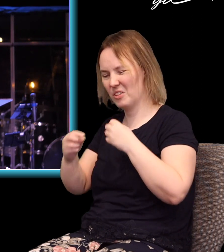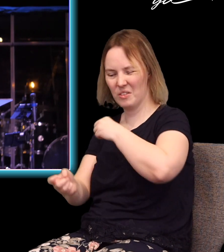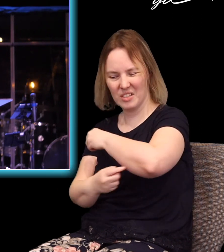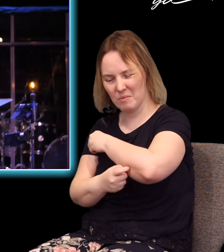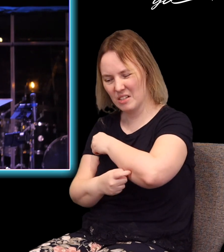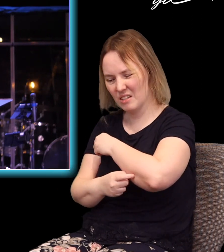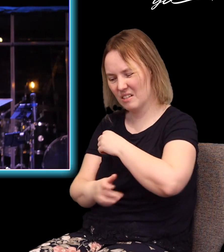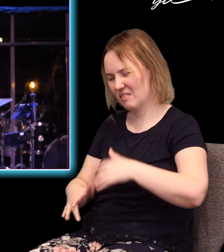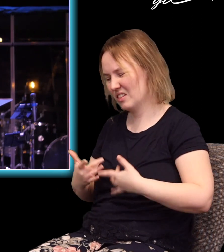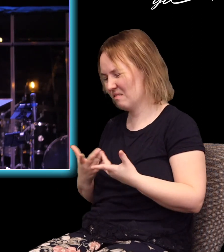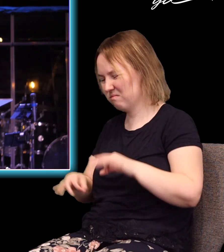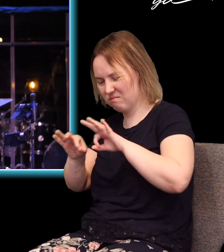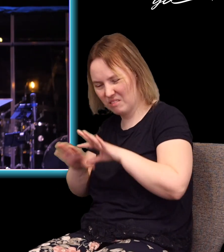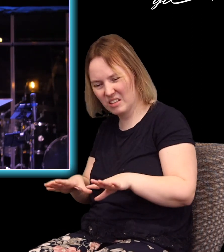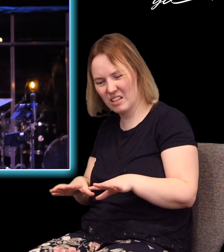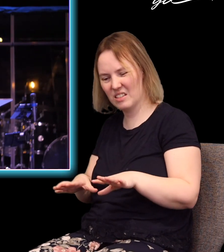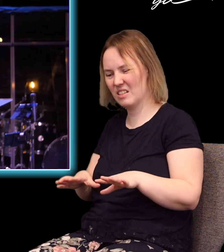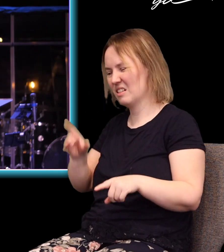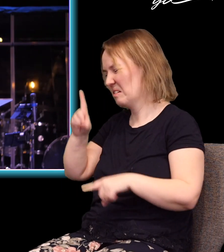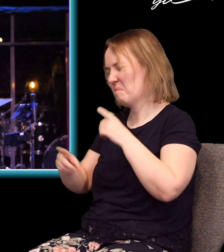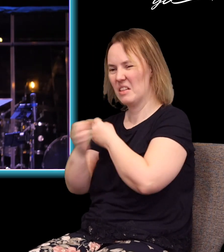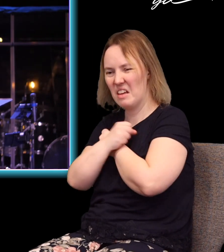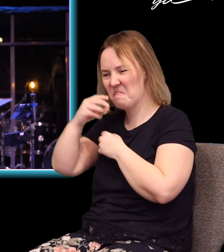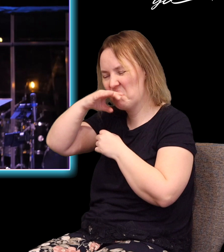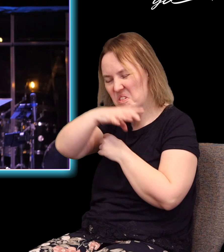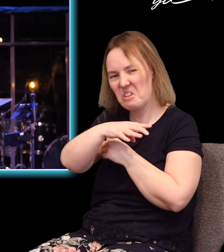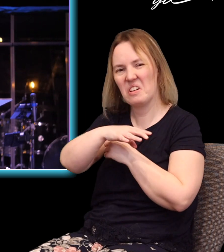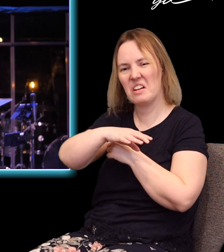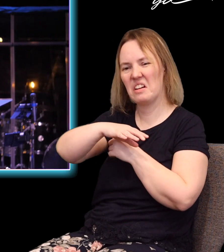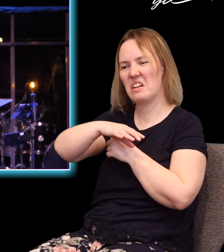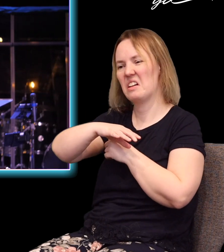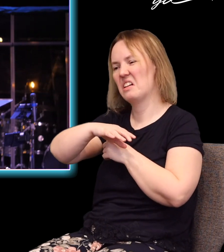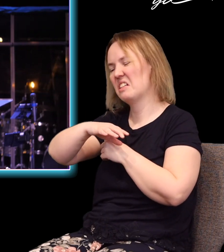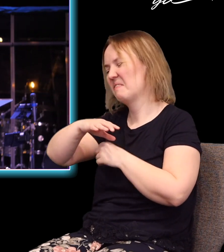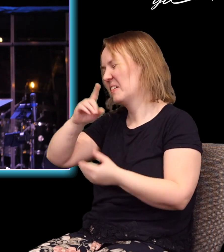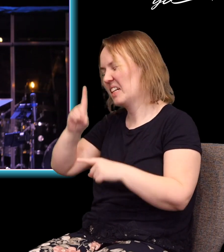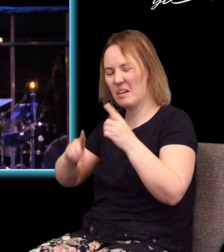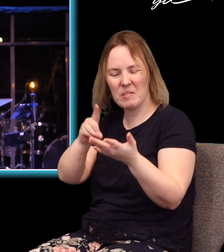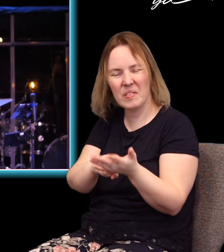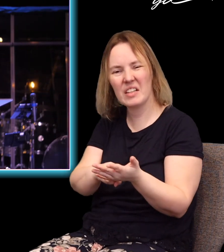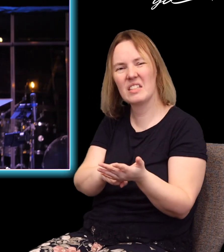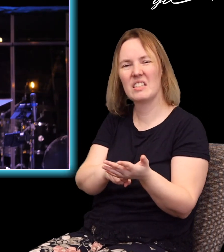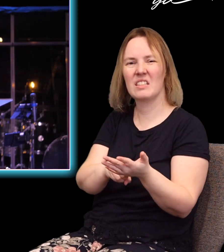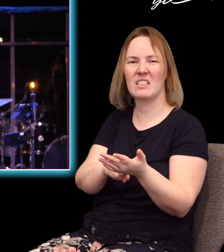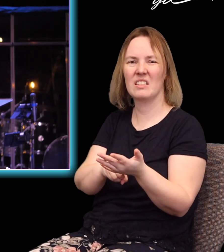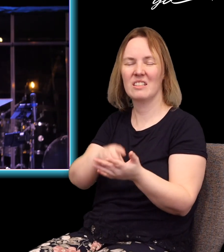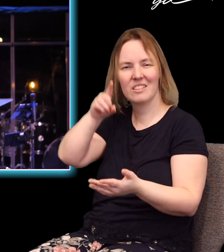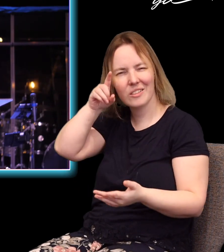tempted to feel worthless, unlovable, dirty, unsalvageable, you know what you need